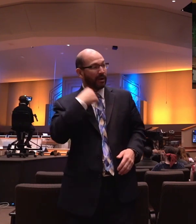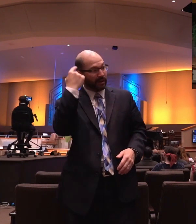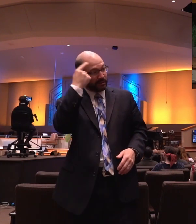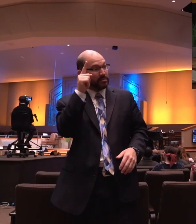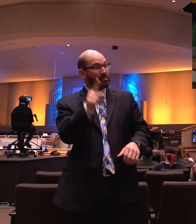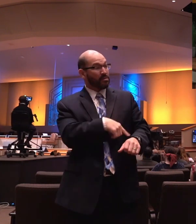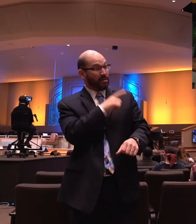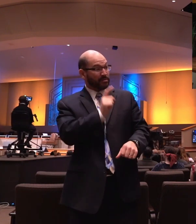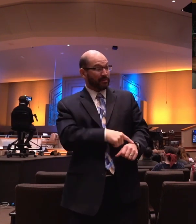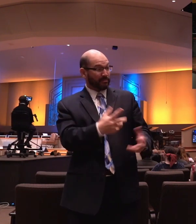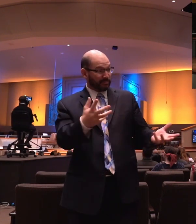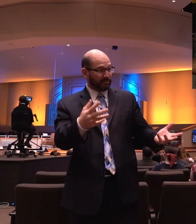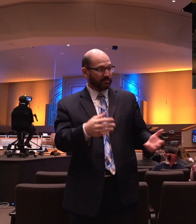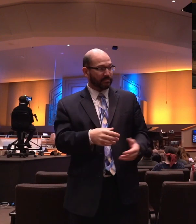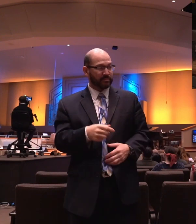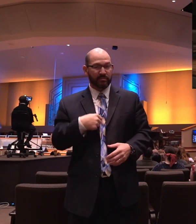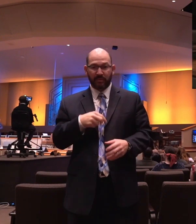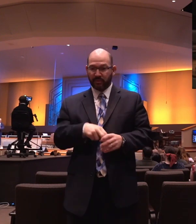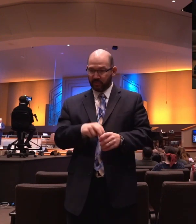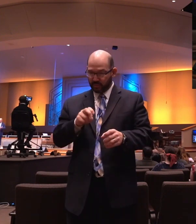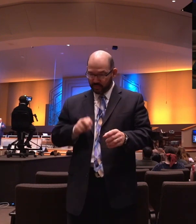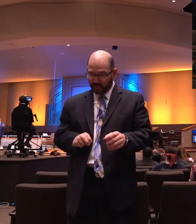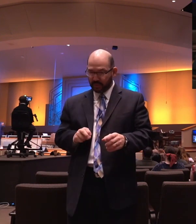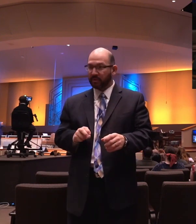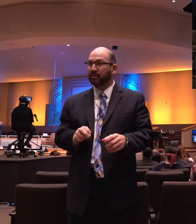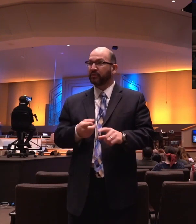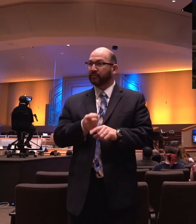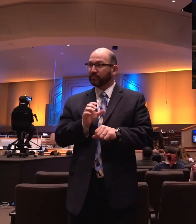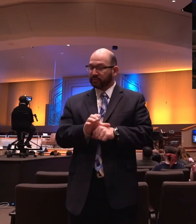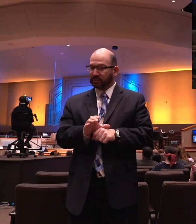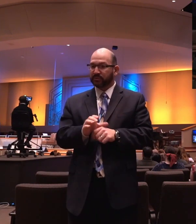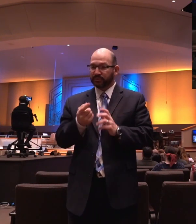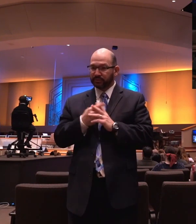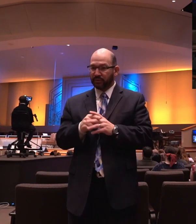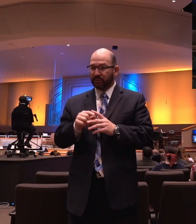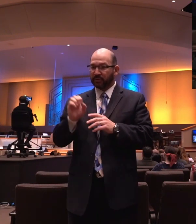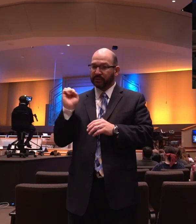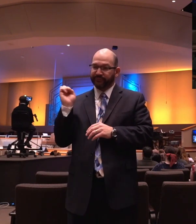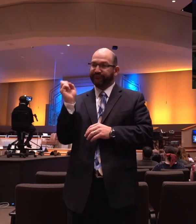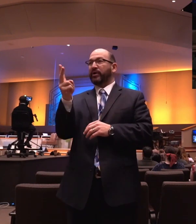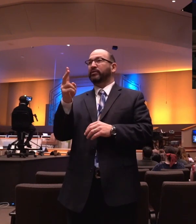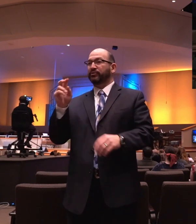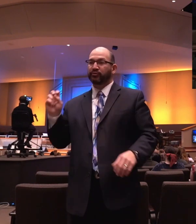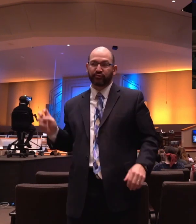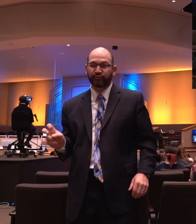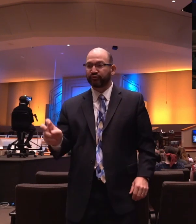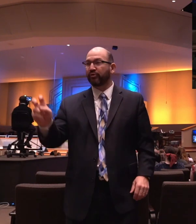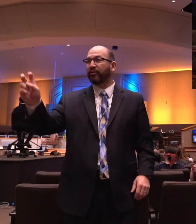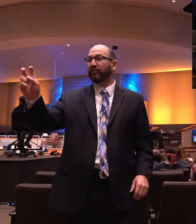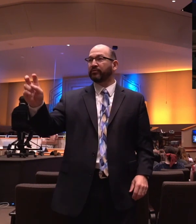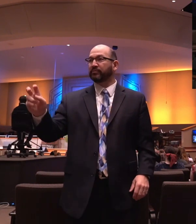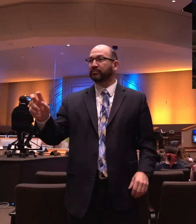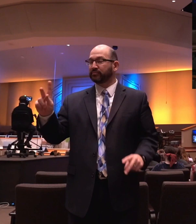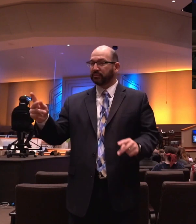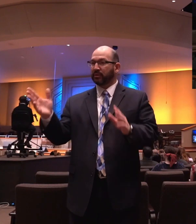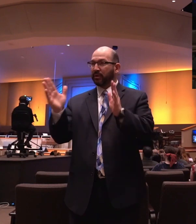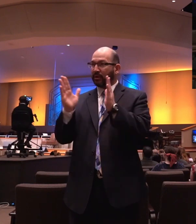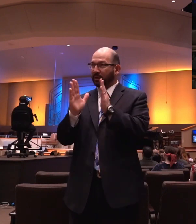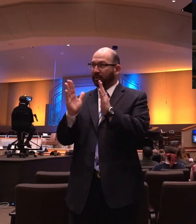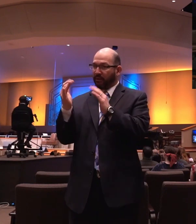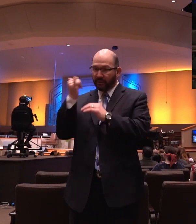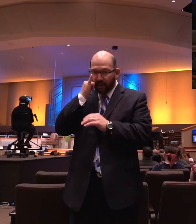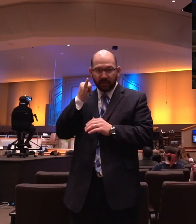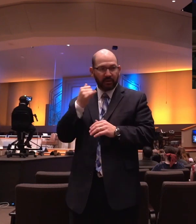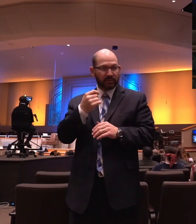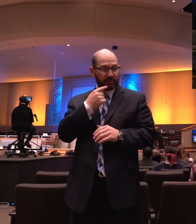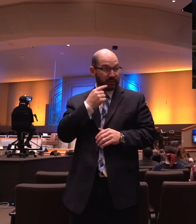time. So I resigned my church and we went into evangelism. Somebody called and asked me for a meeting and